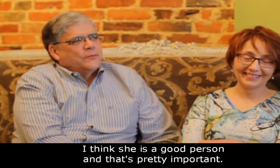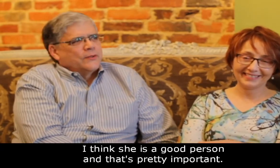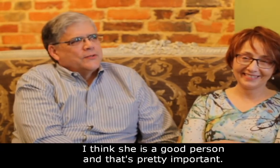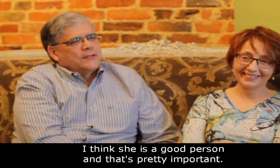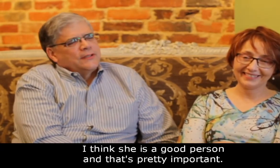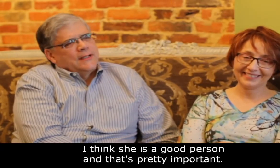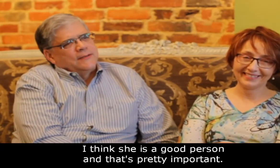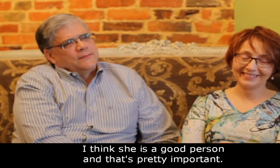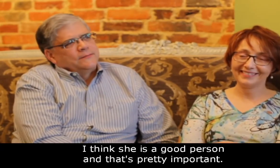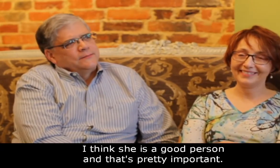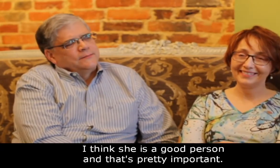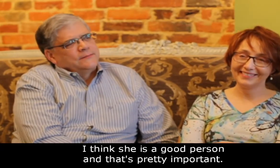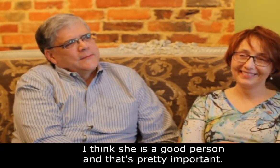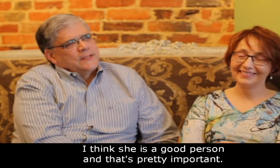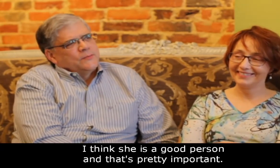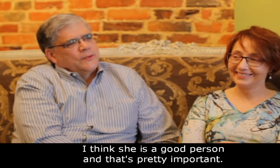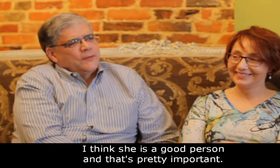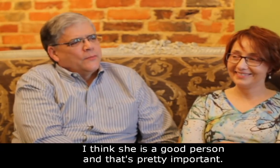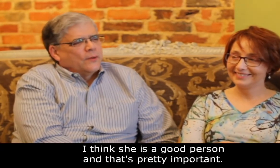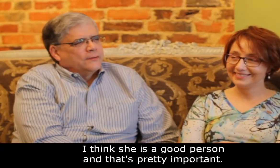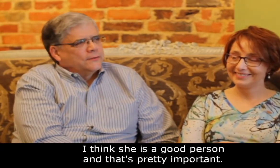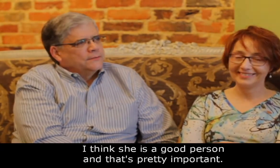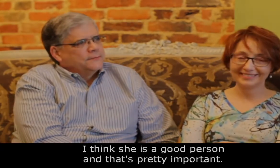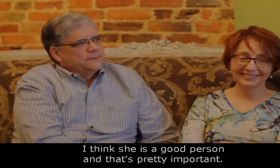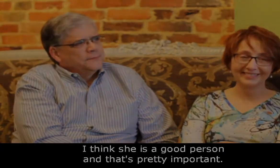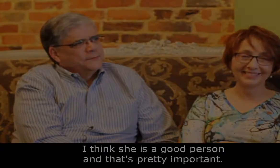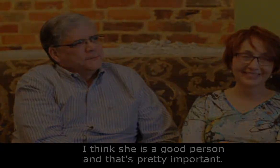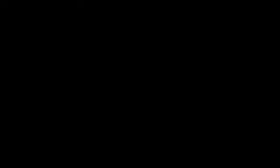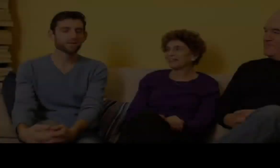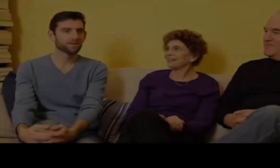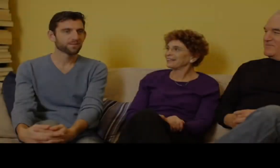person. That's pretty important.